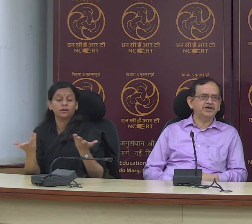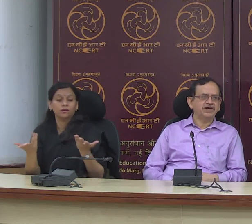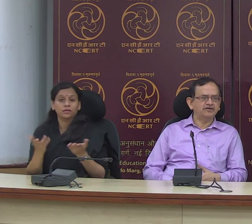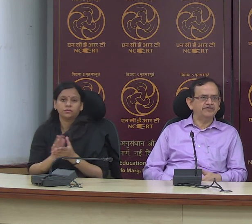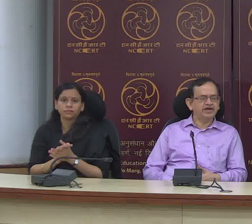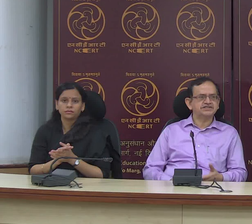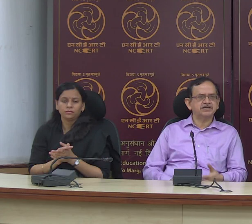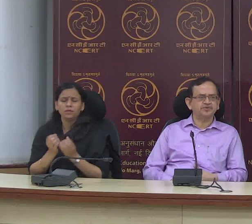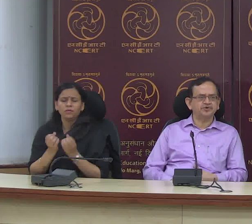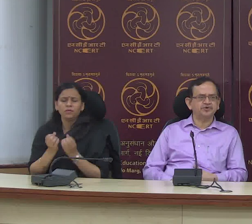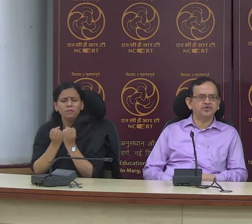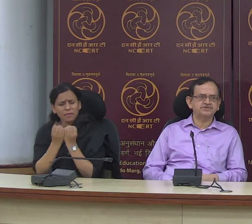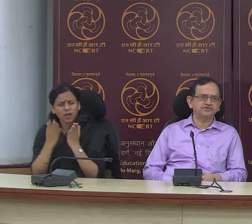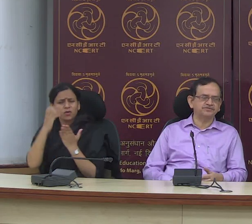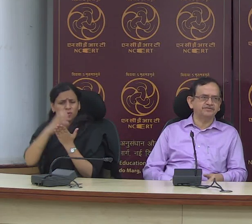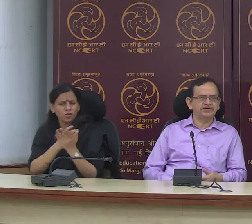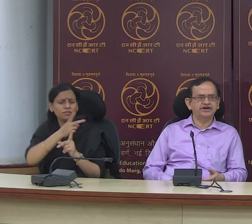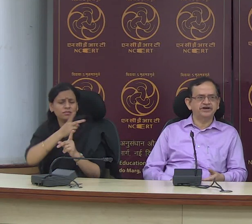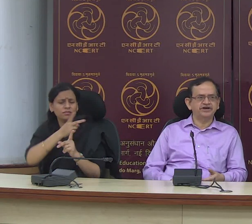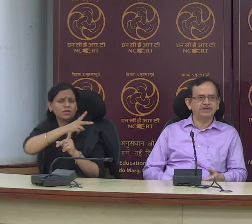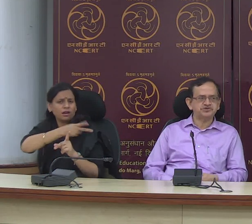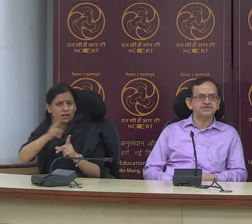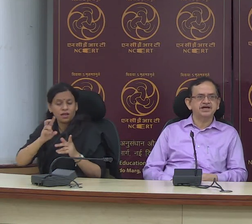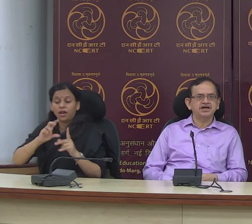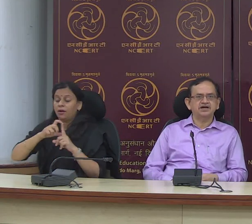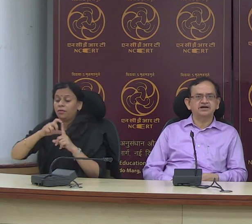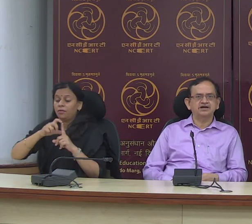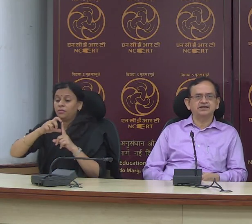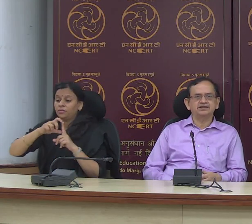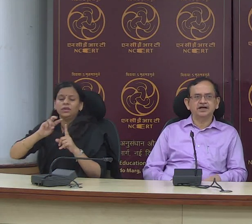we are covering various programs of different ministries